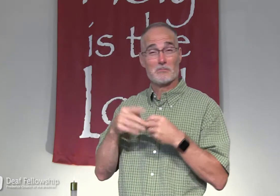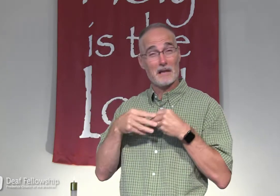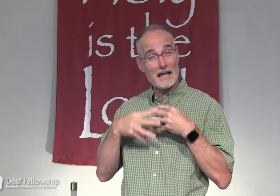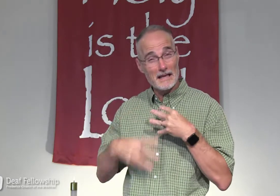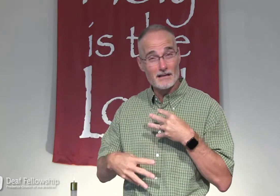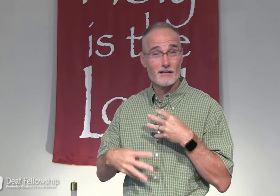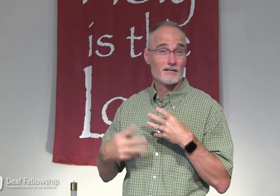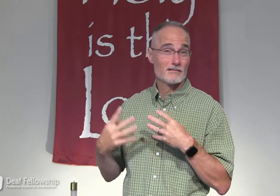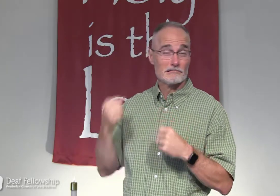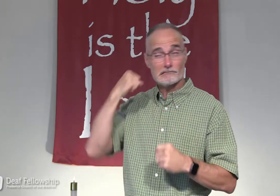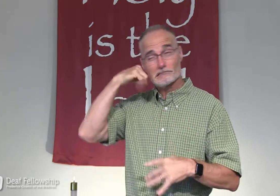I mean,